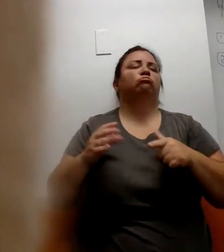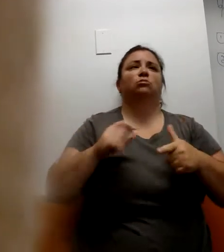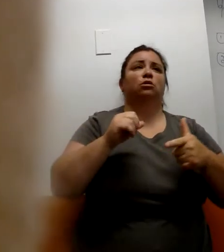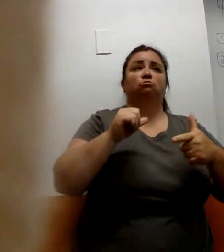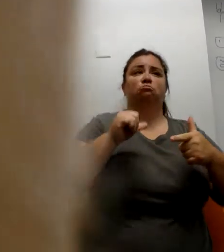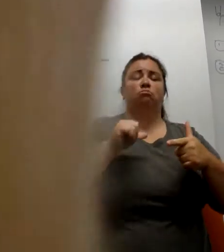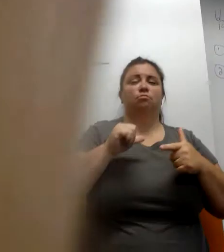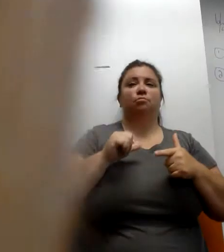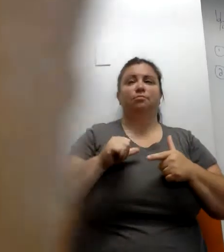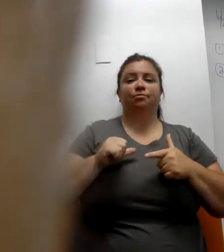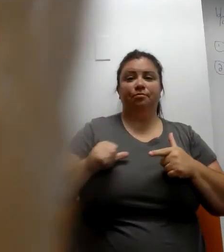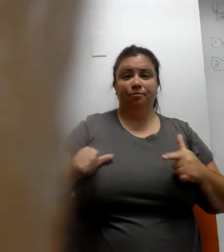on.